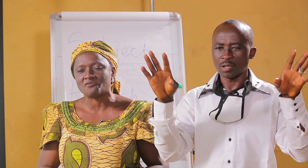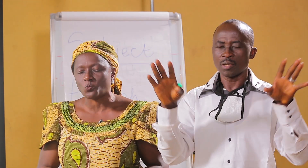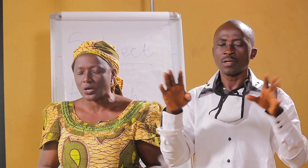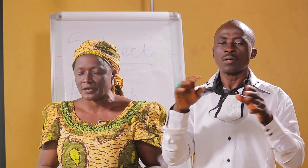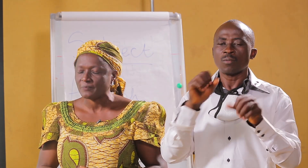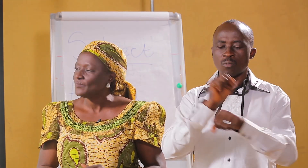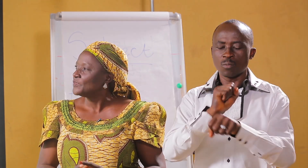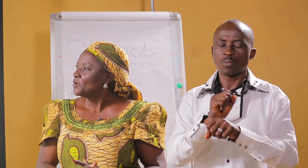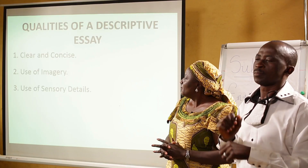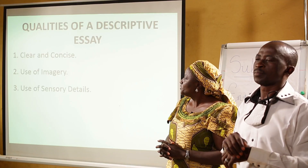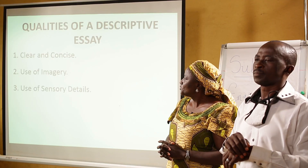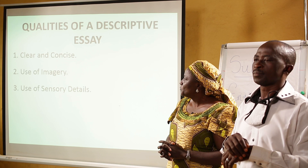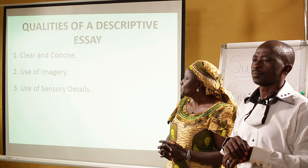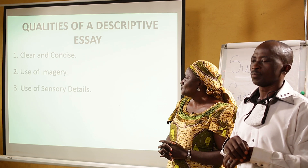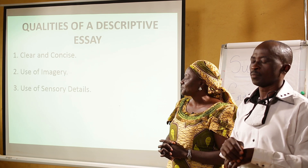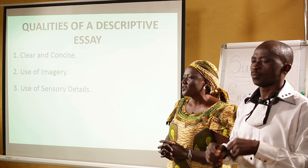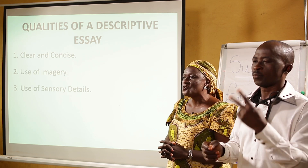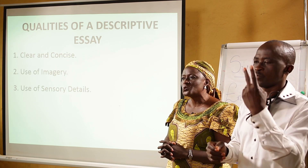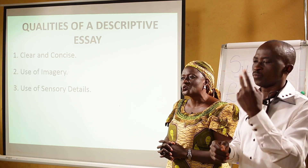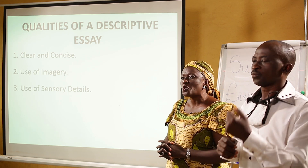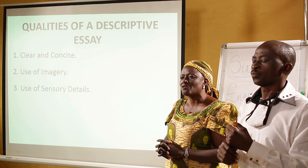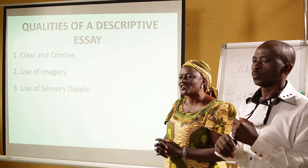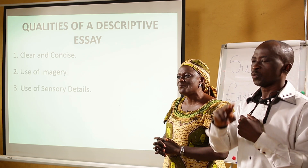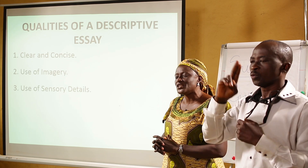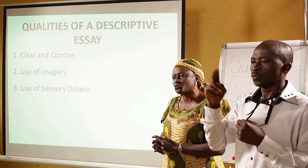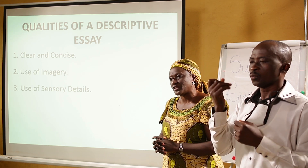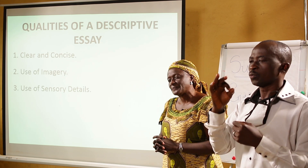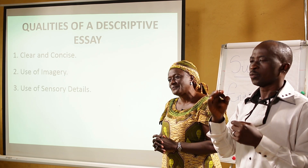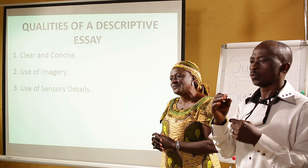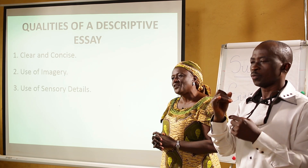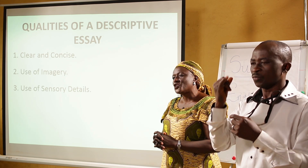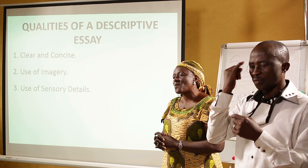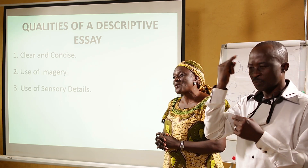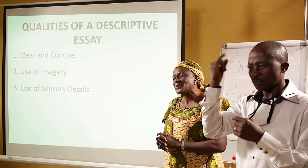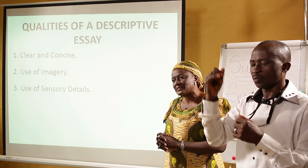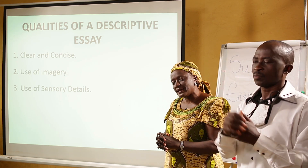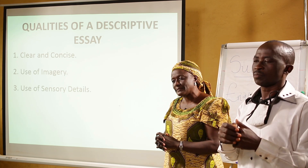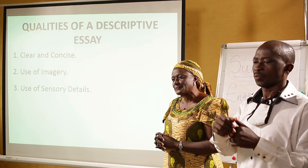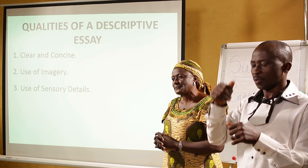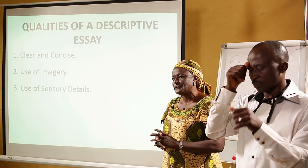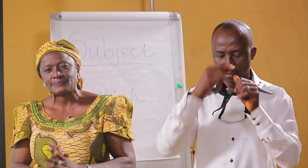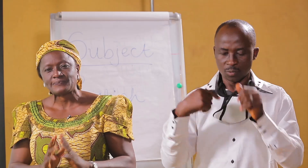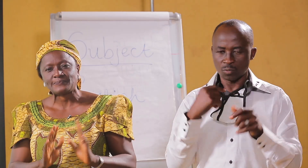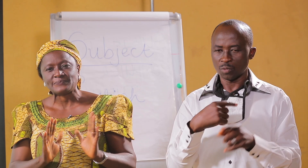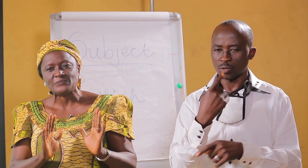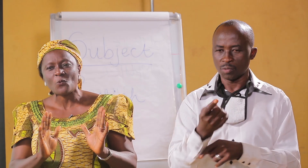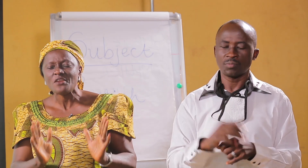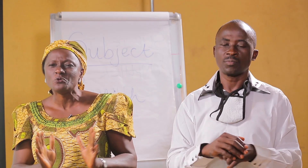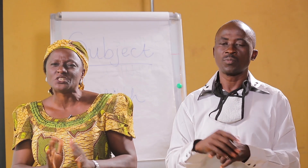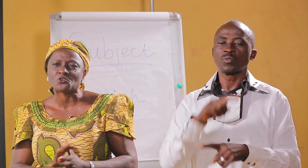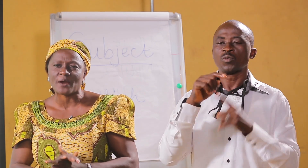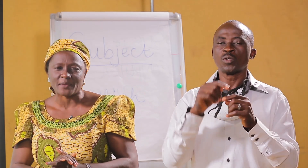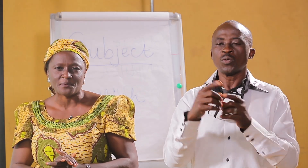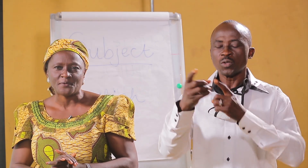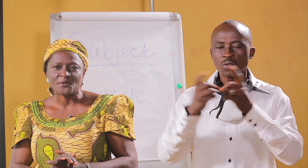piece of work. 2, use of imagery. Remember we said, when